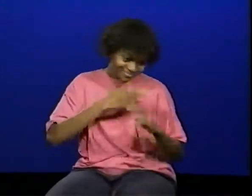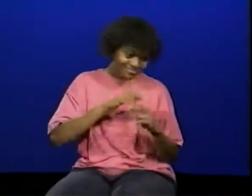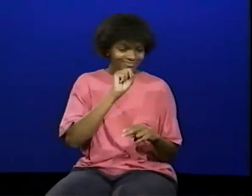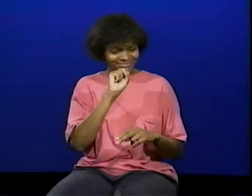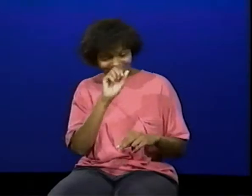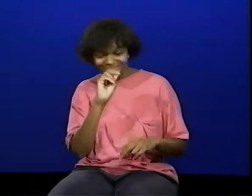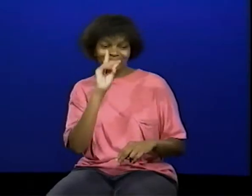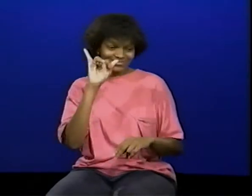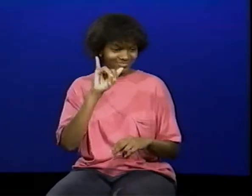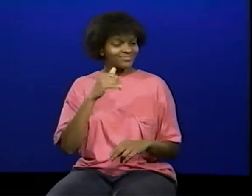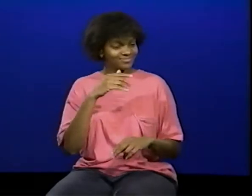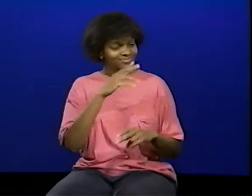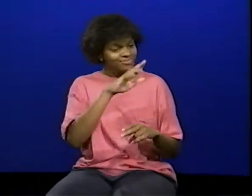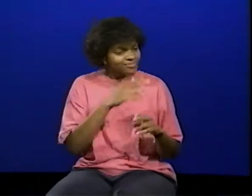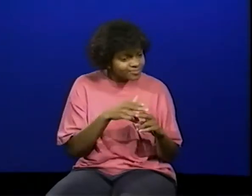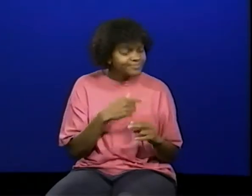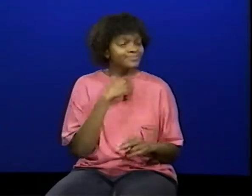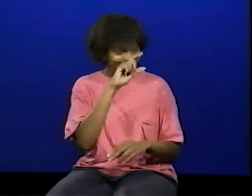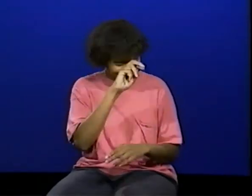and I met lots of people that way.